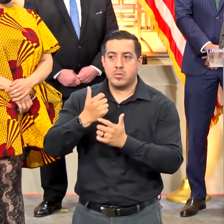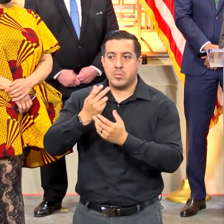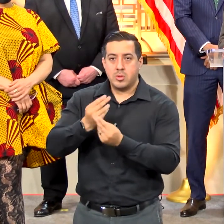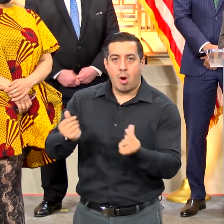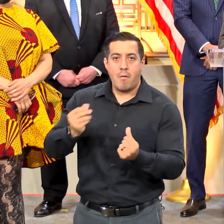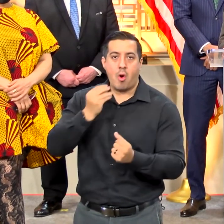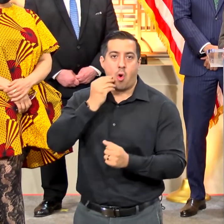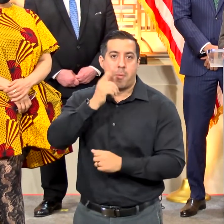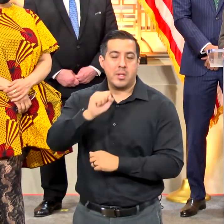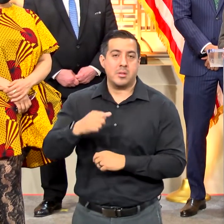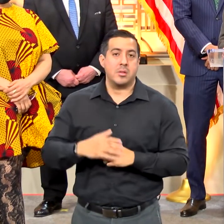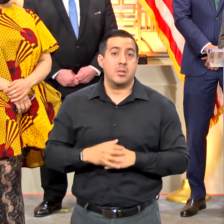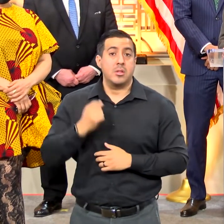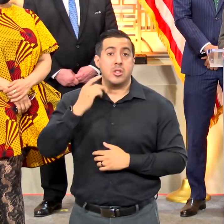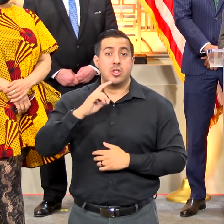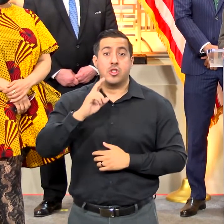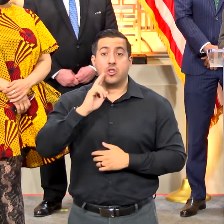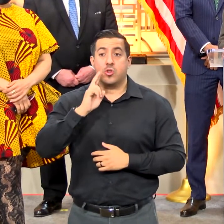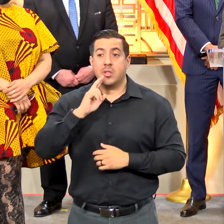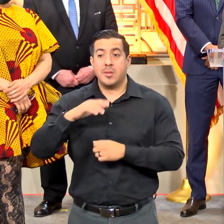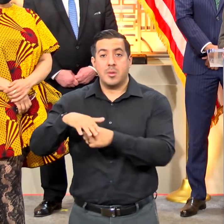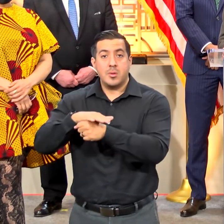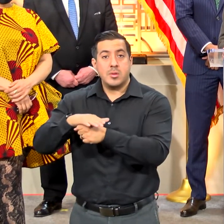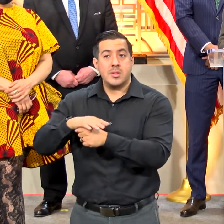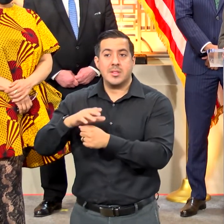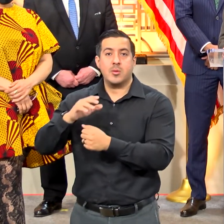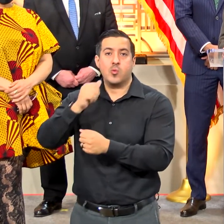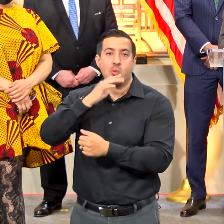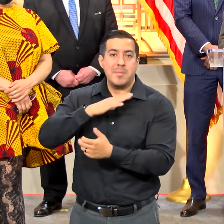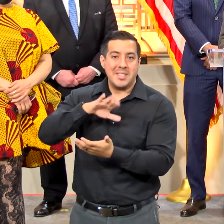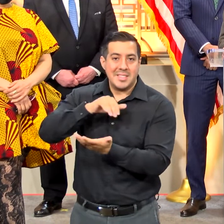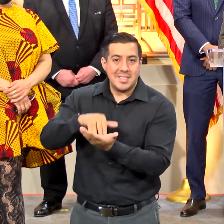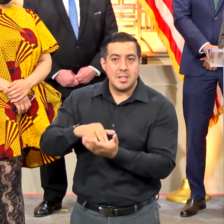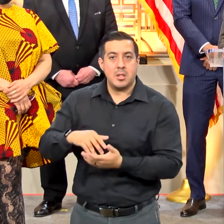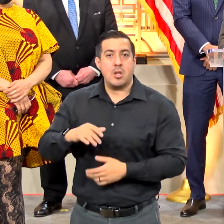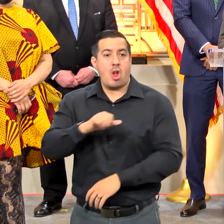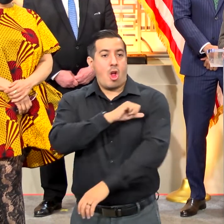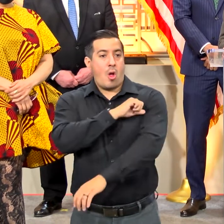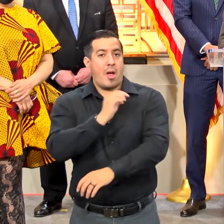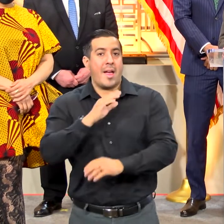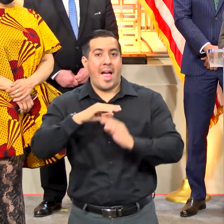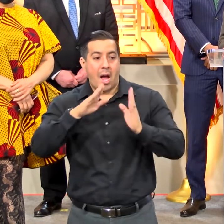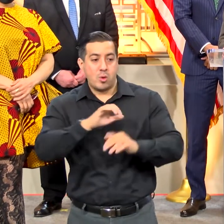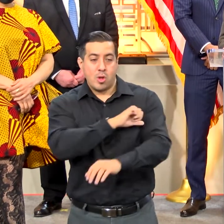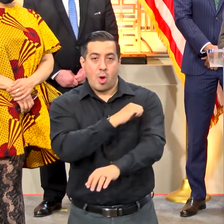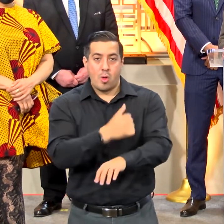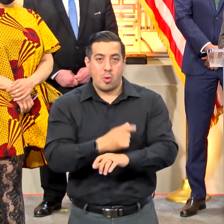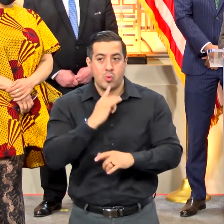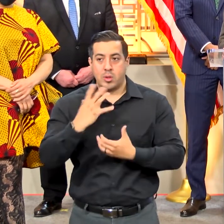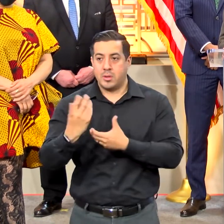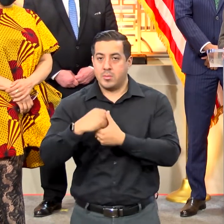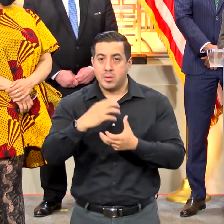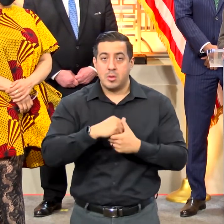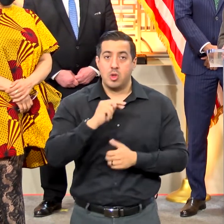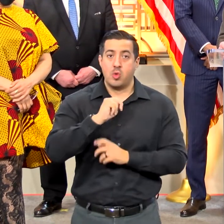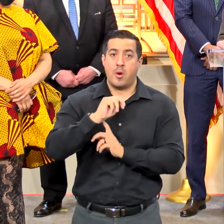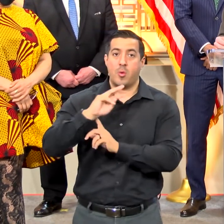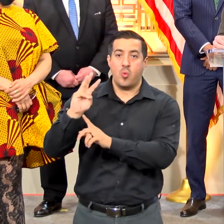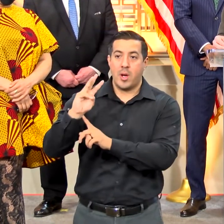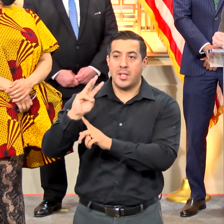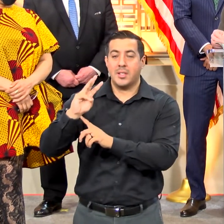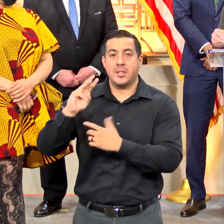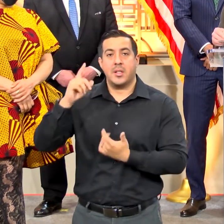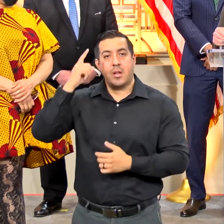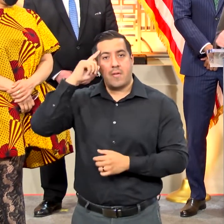homelessness. Houston Area Women's Center, Houston Housing Authorities, again, a huge partner in this. Northwest Assistance